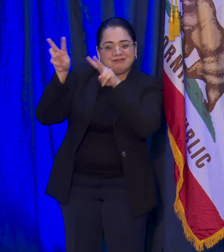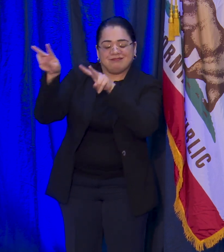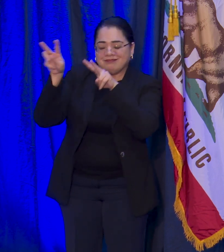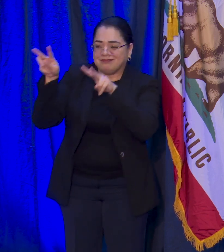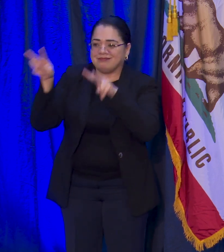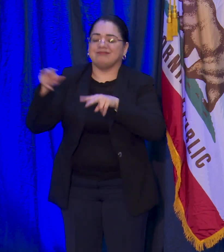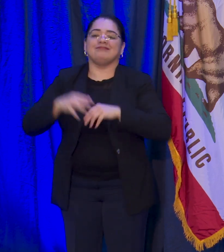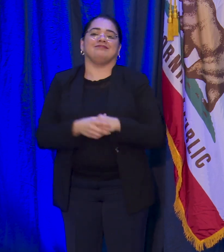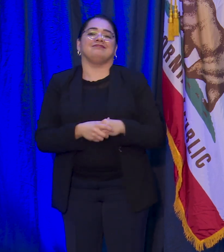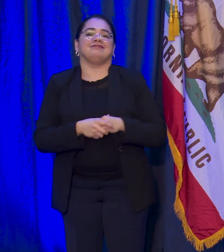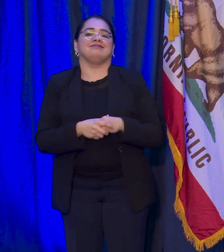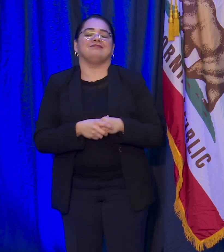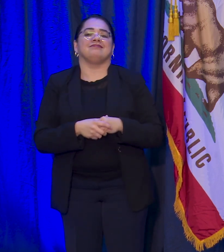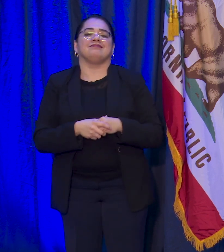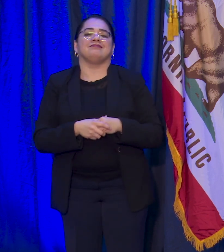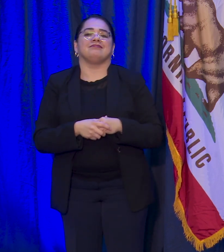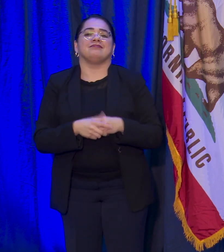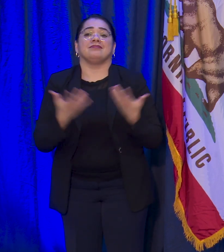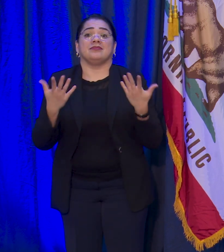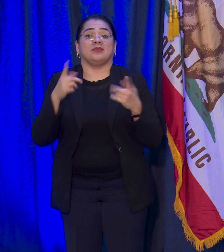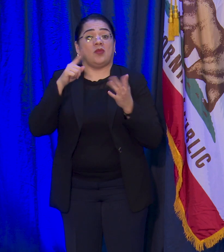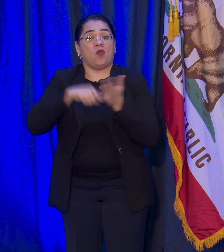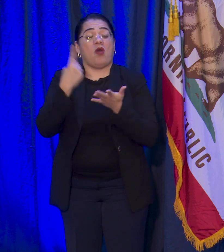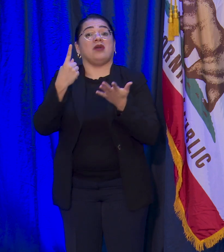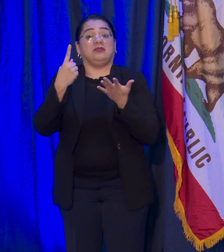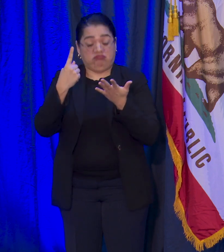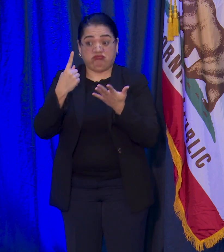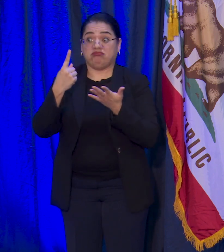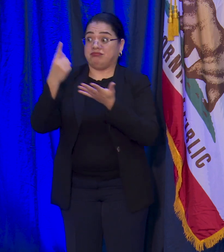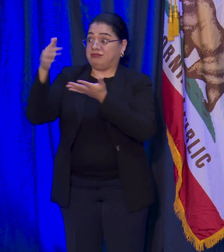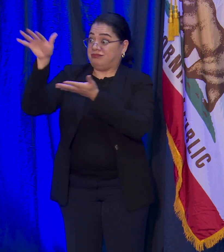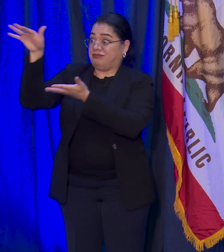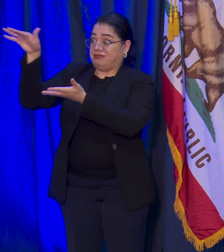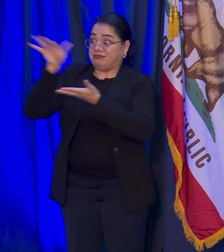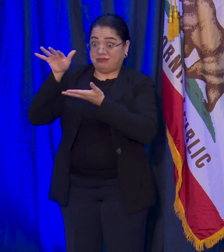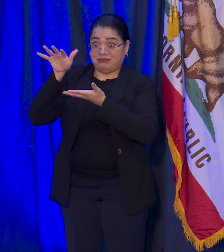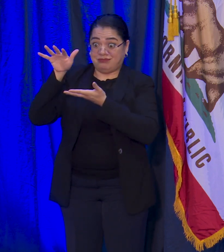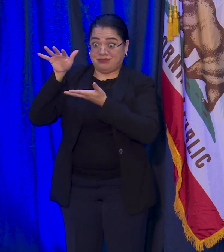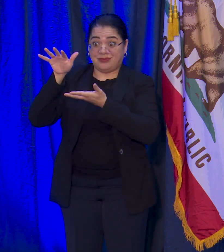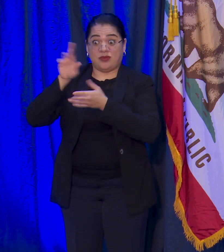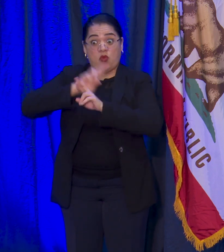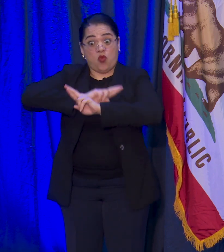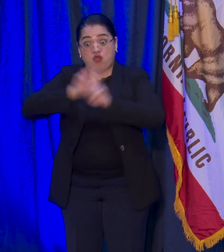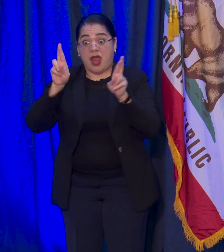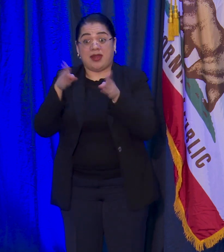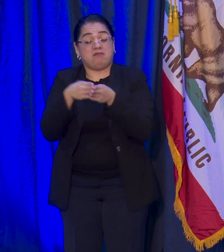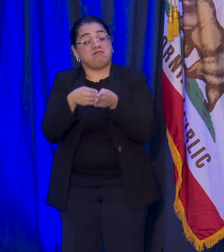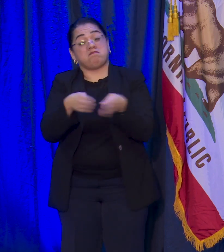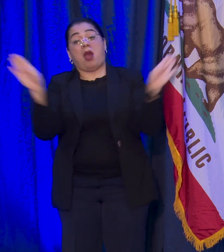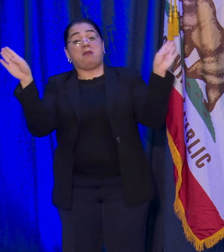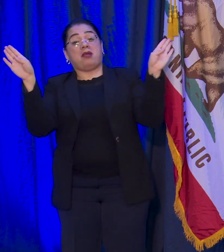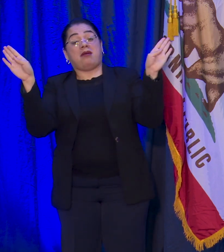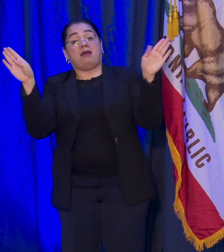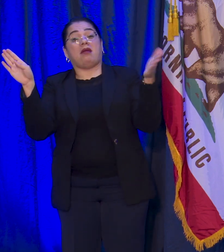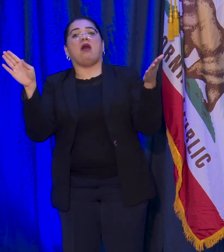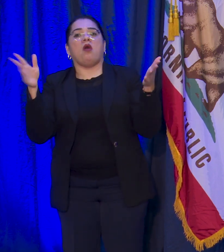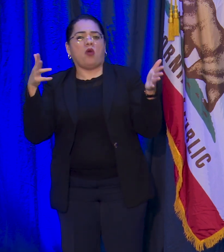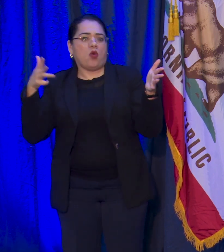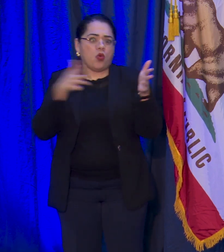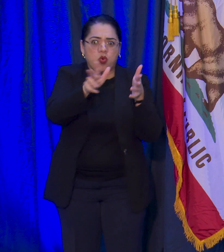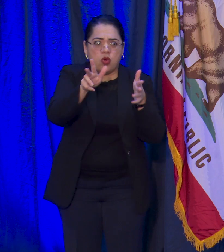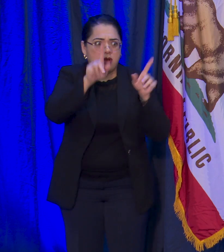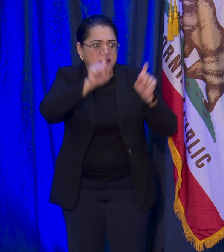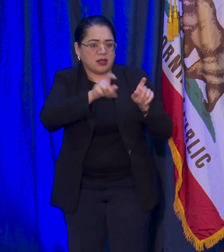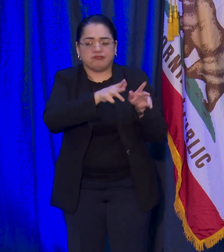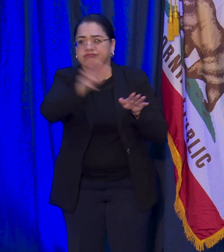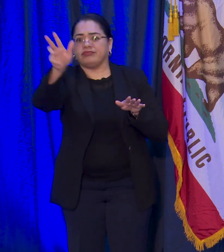the second that we have enough tests to do the type of testing that people are asking for as it relates to drive-through